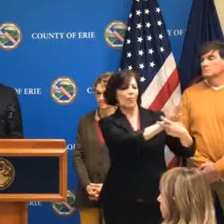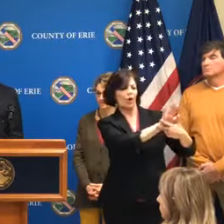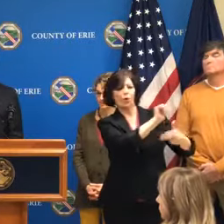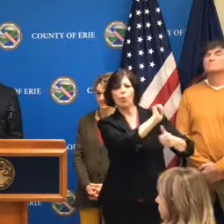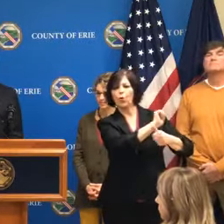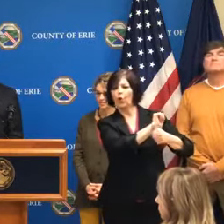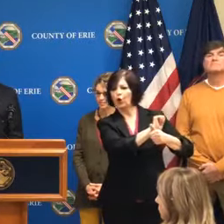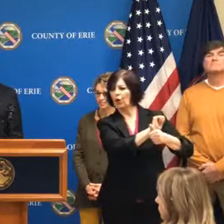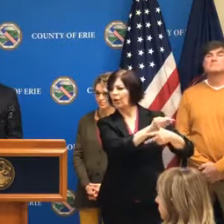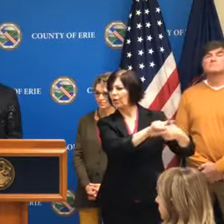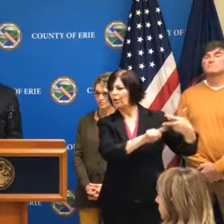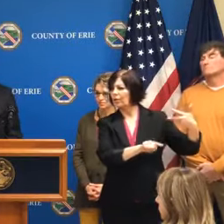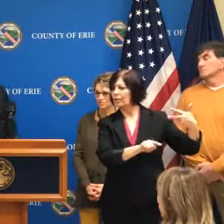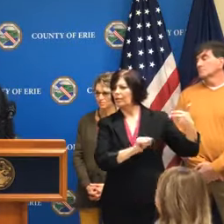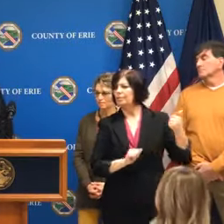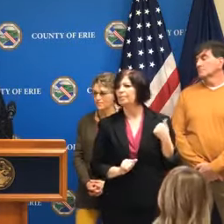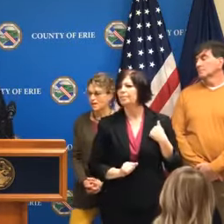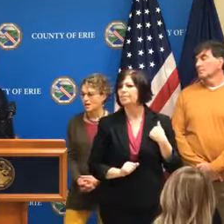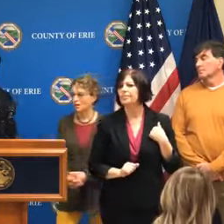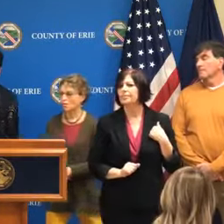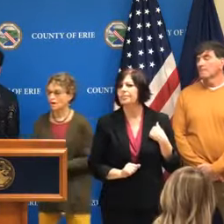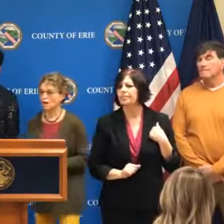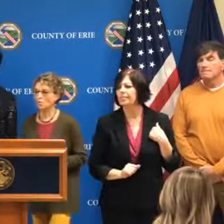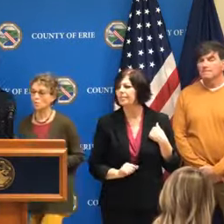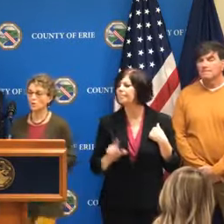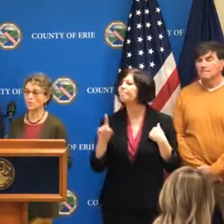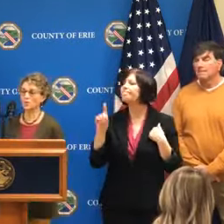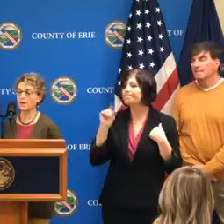or activity that you can share with the public?